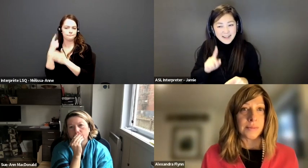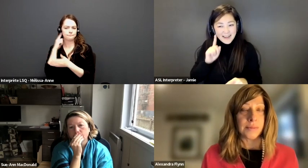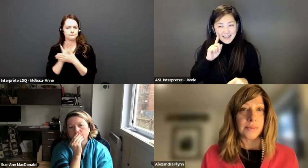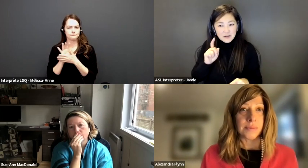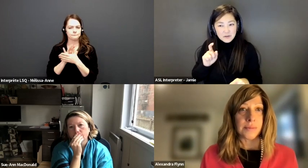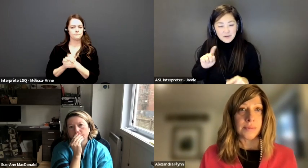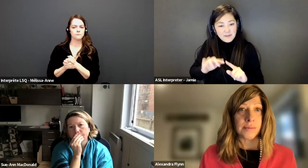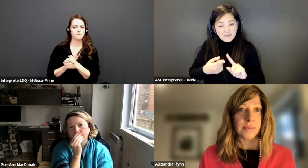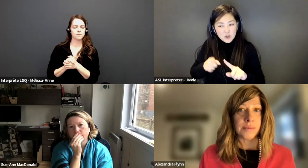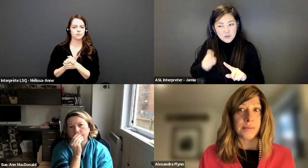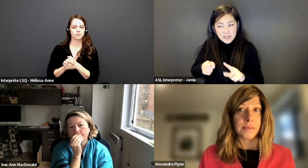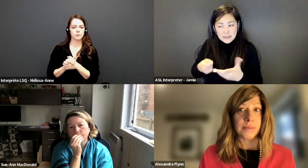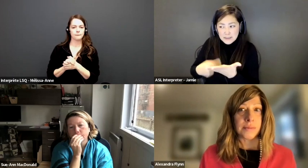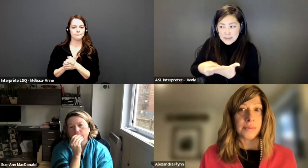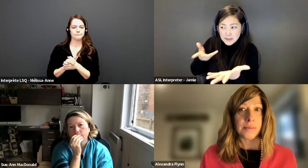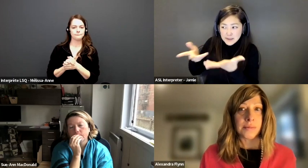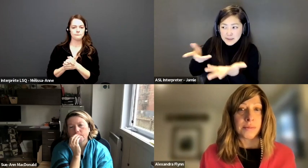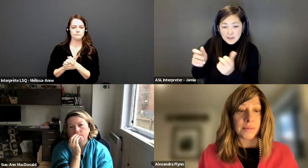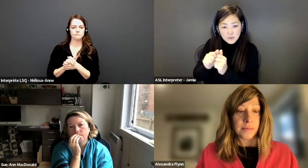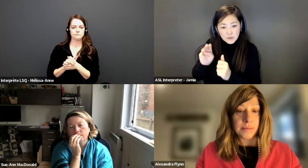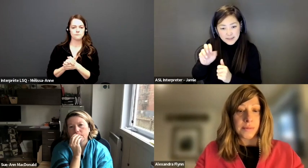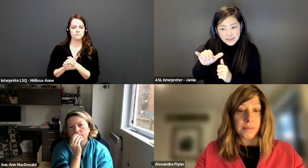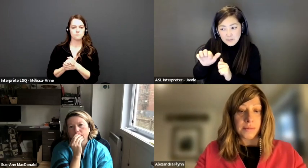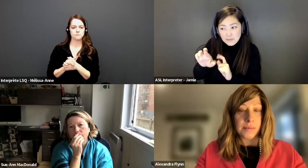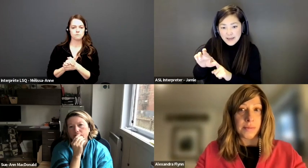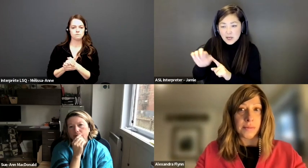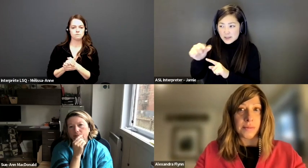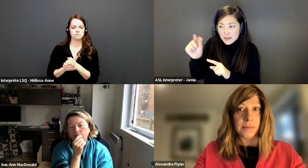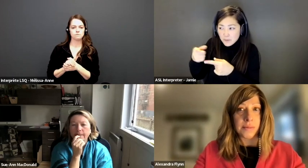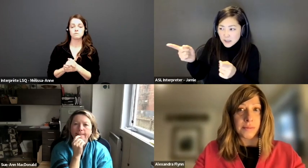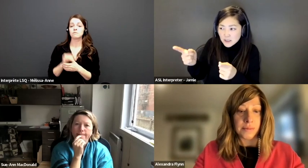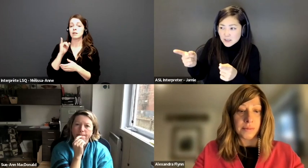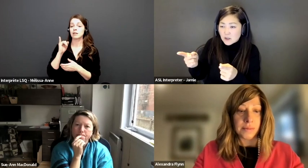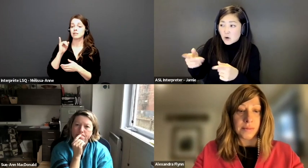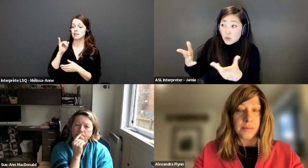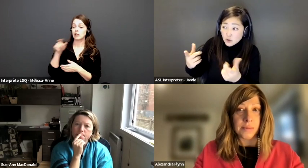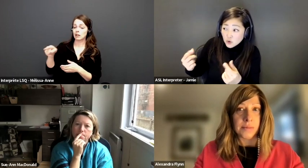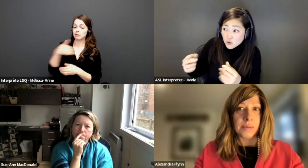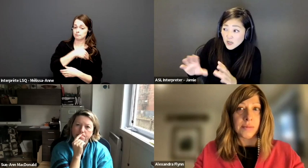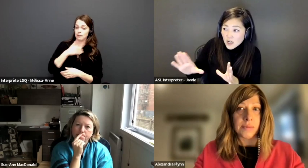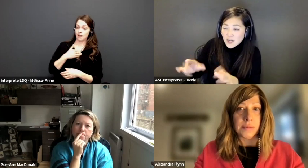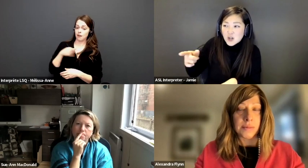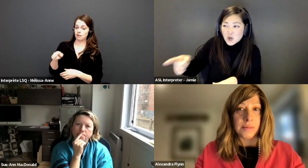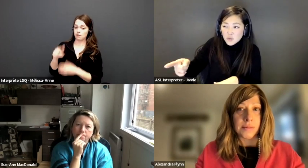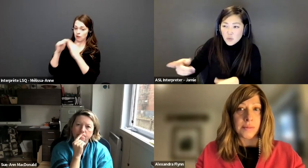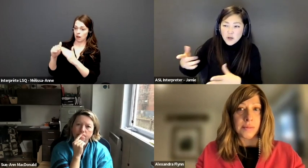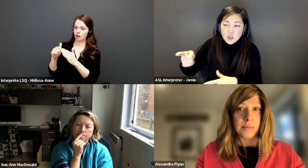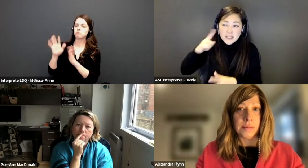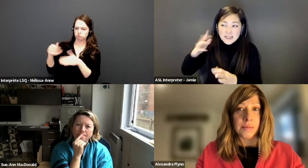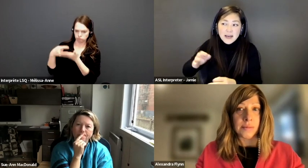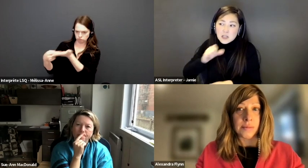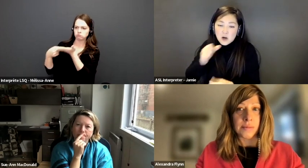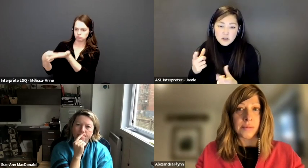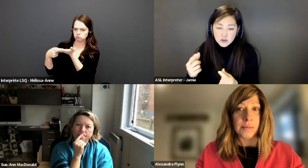with municipal leaders and with mayors and saying it's important not what you're doing, but what you consciously decide not to do